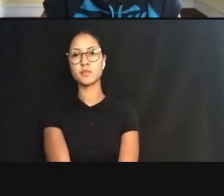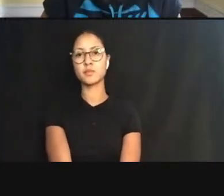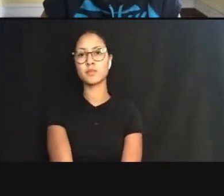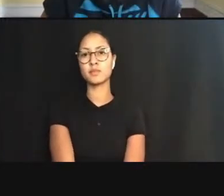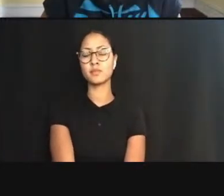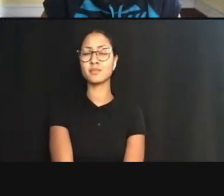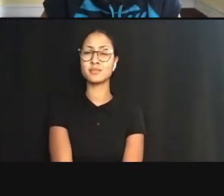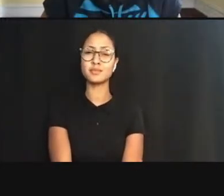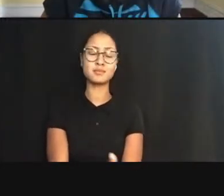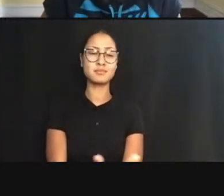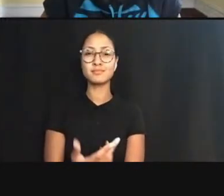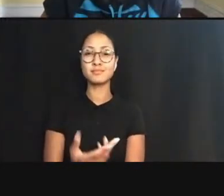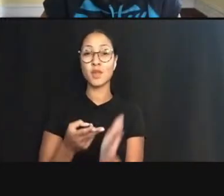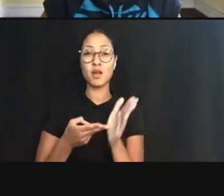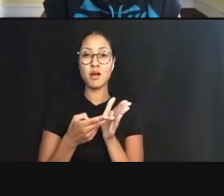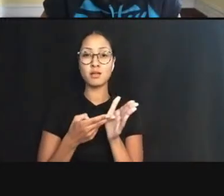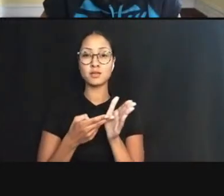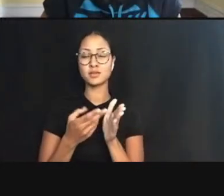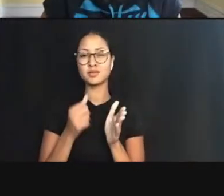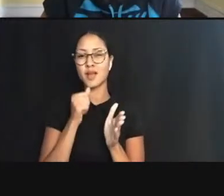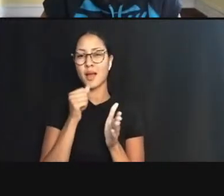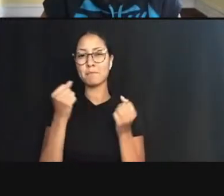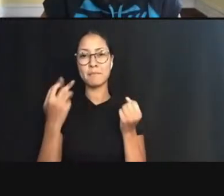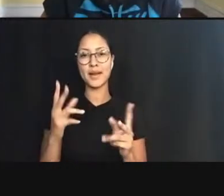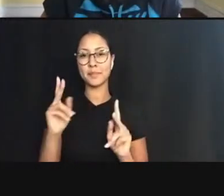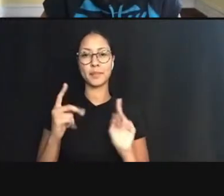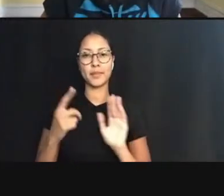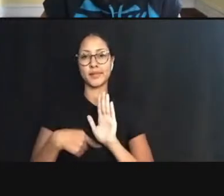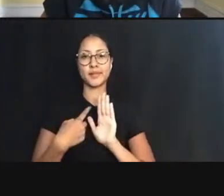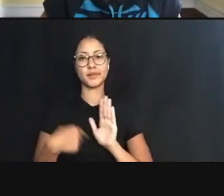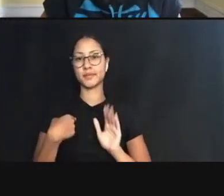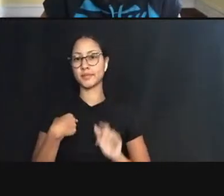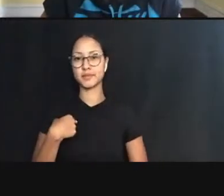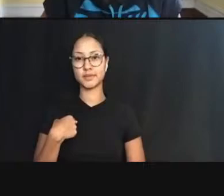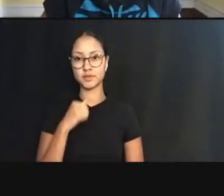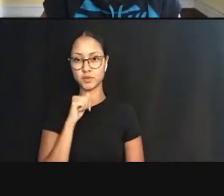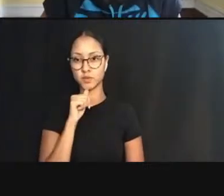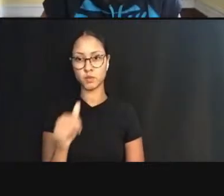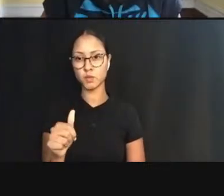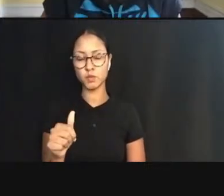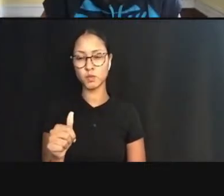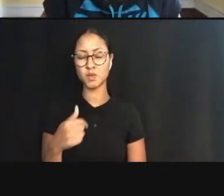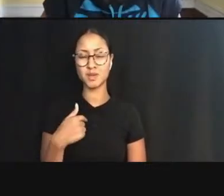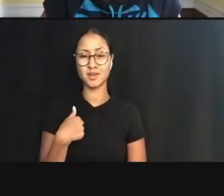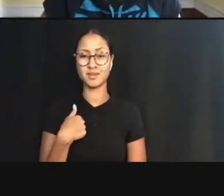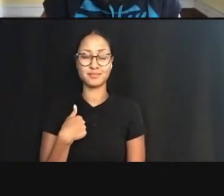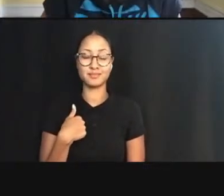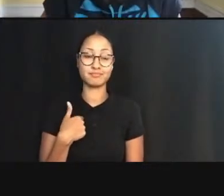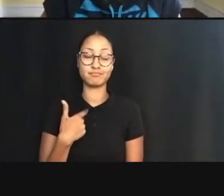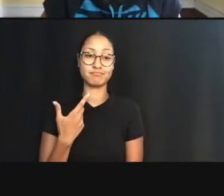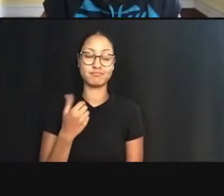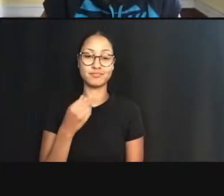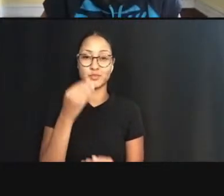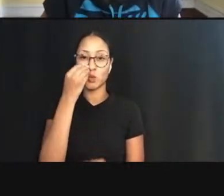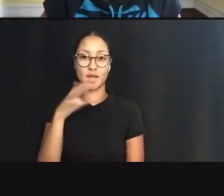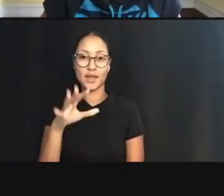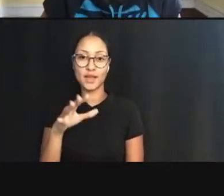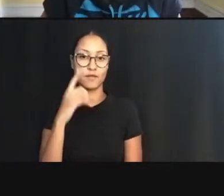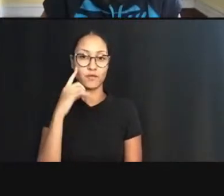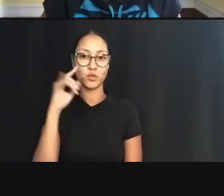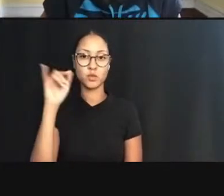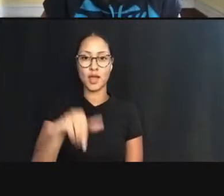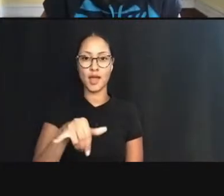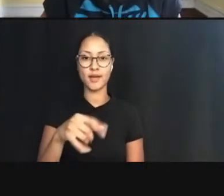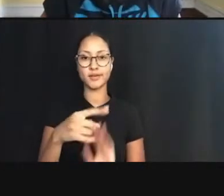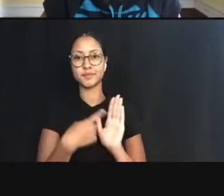folks, and maybe I'm not looking for it. I find myself not really trying to check for that. But I also am so